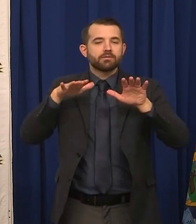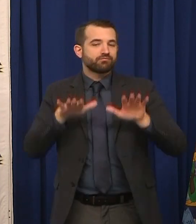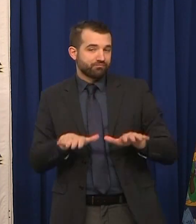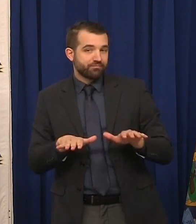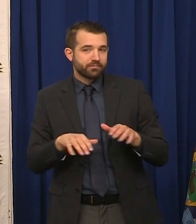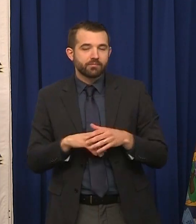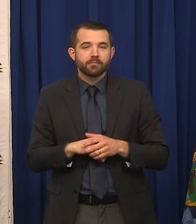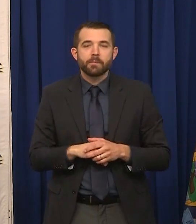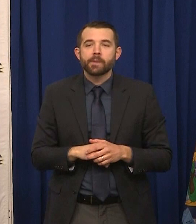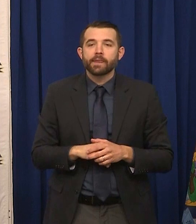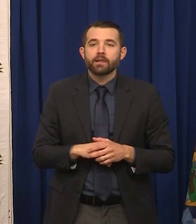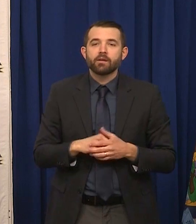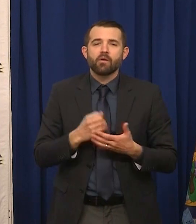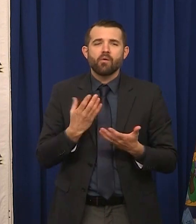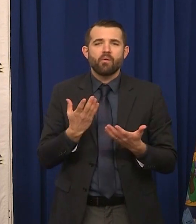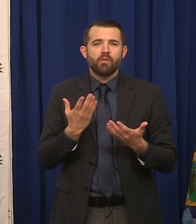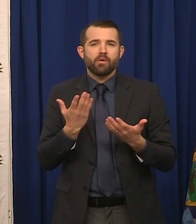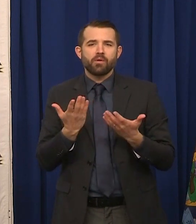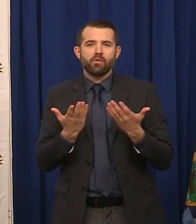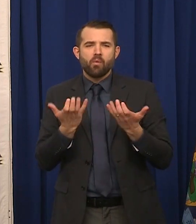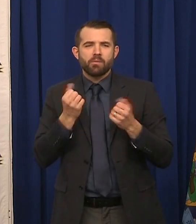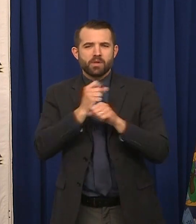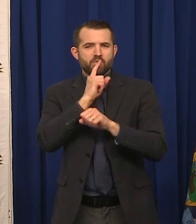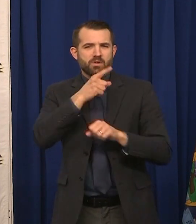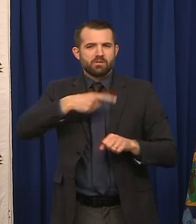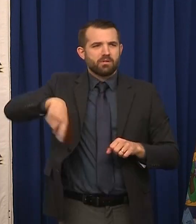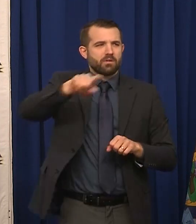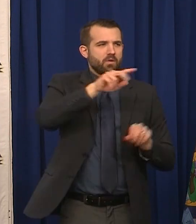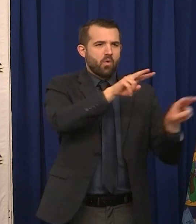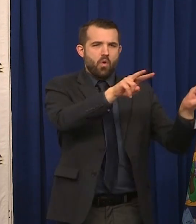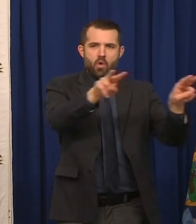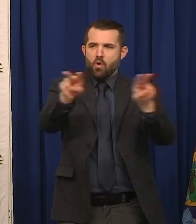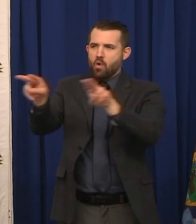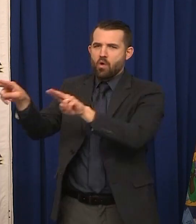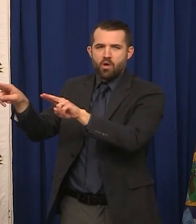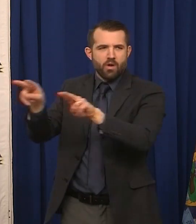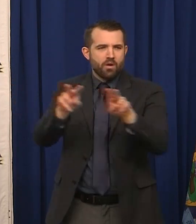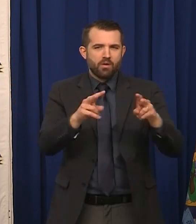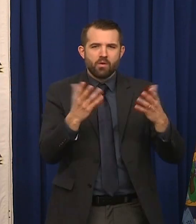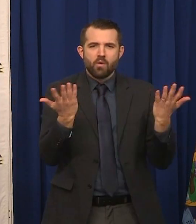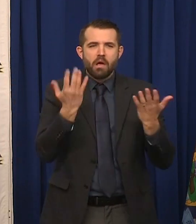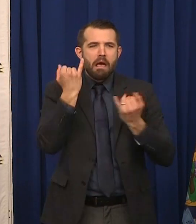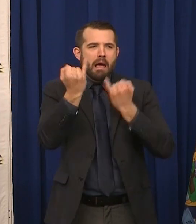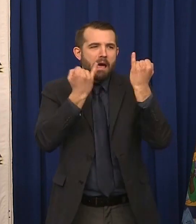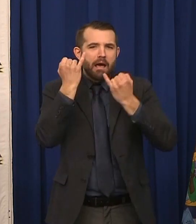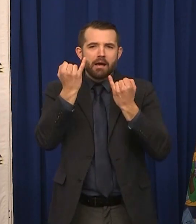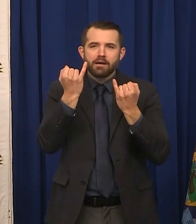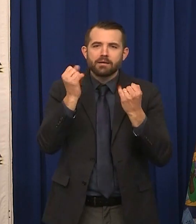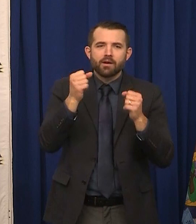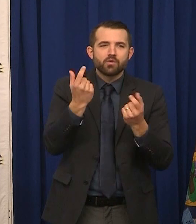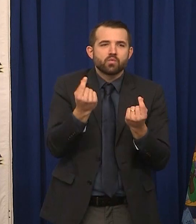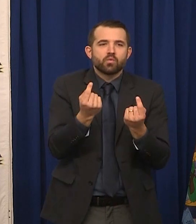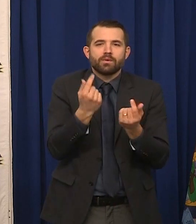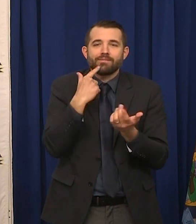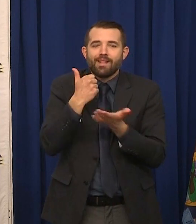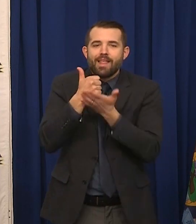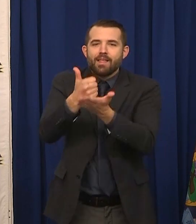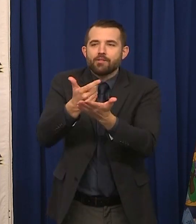around to see what they can do to settle certain parts of their life that might otherwise feel unsettled right